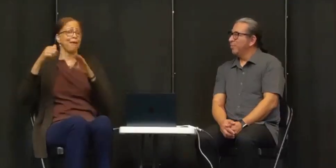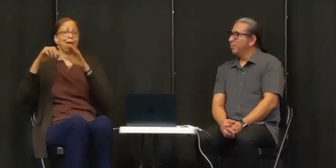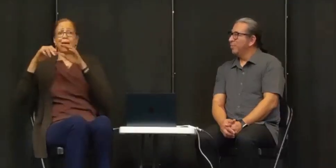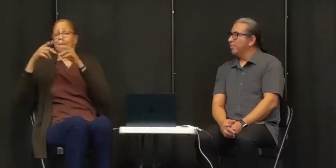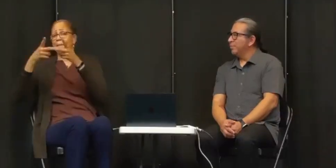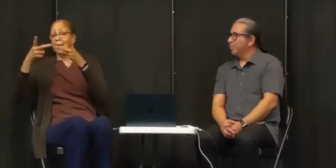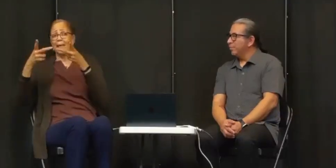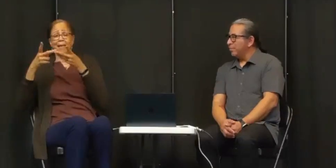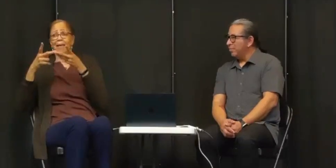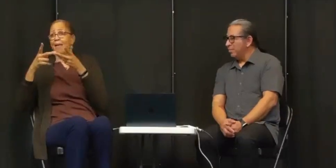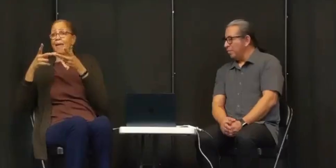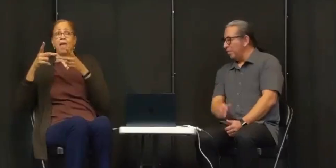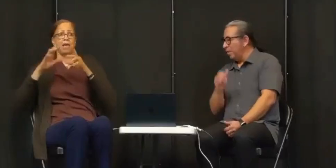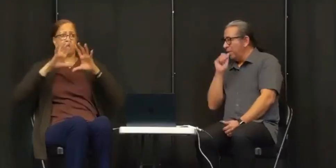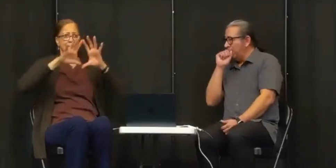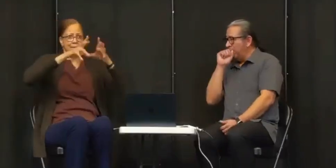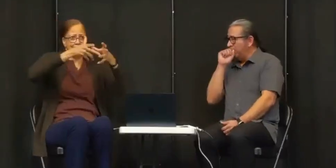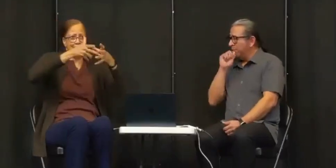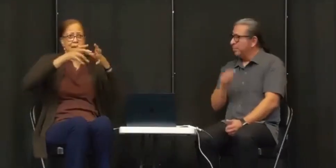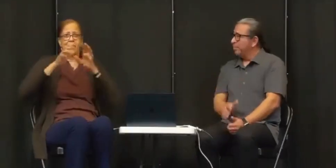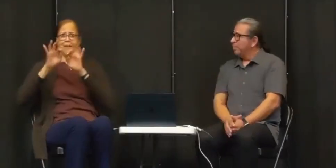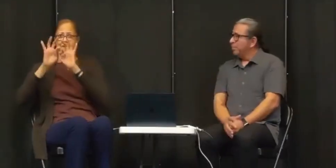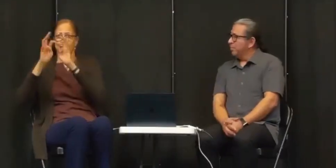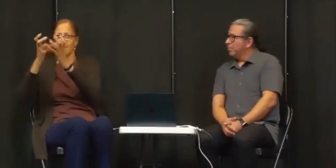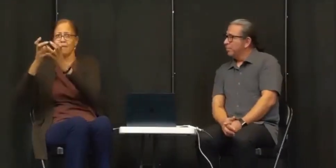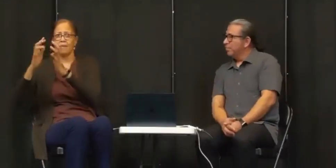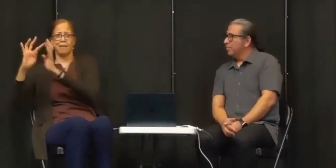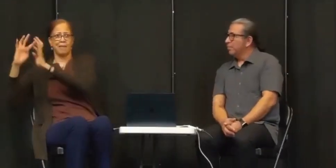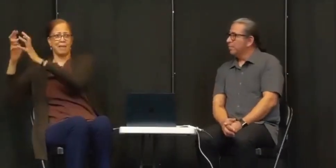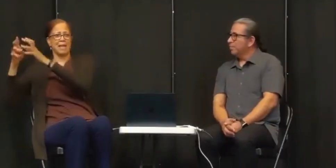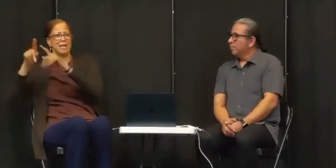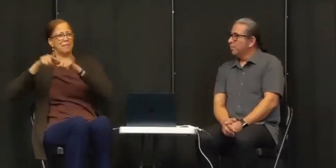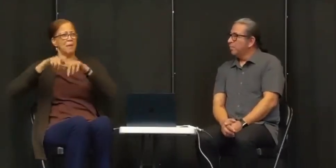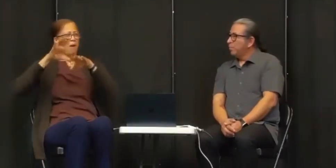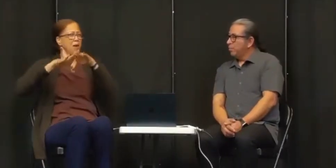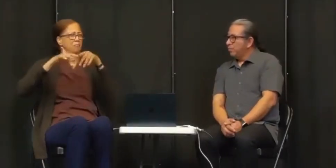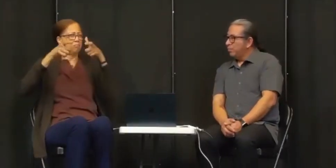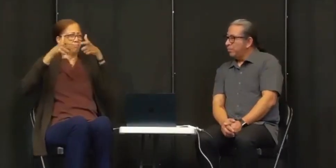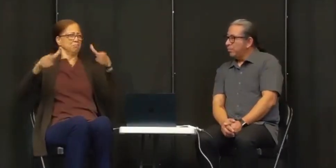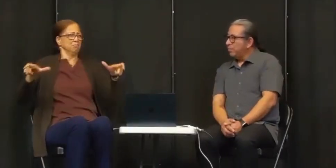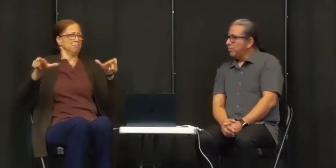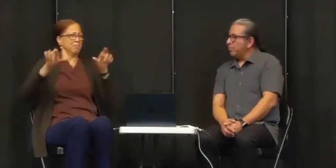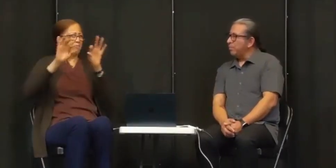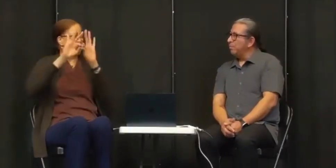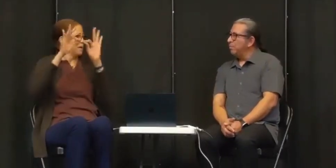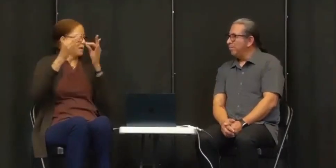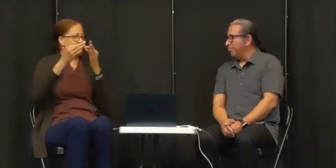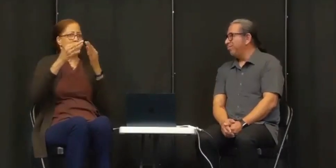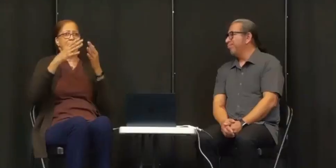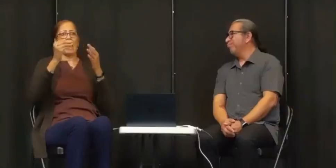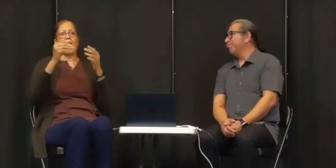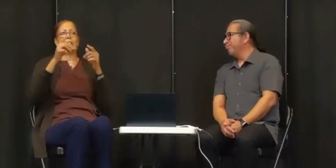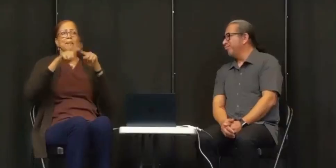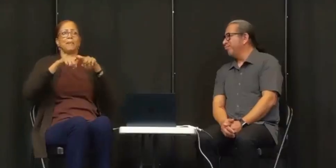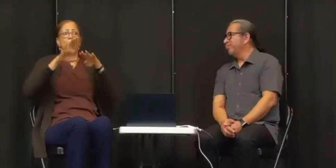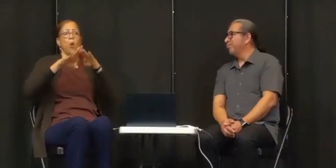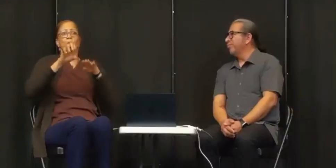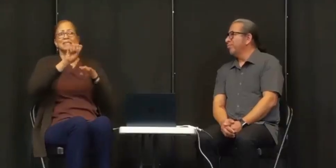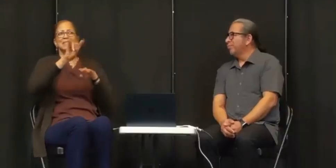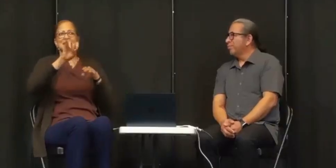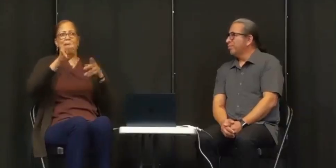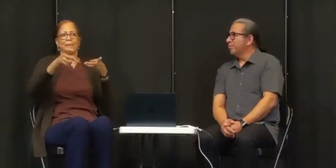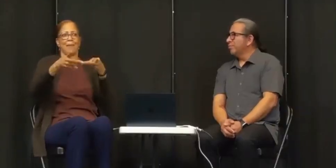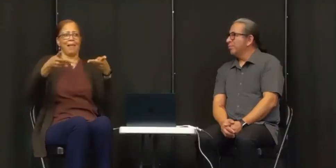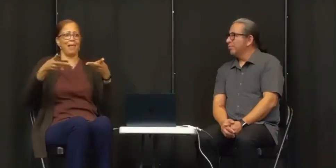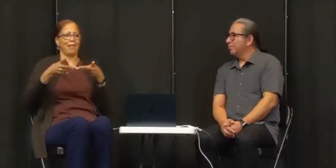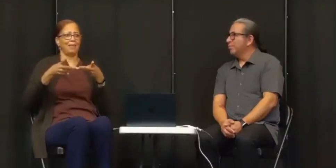huge gathering with a bunch of people all in one place. Another family may have several small gatherings with